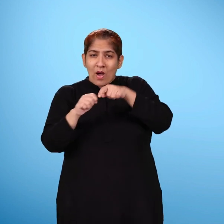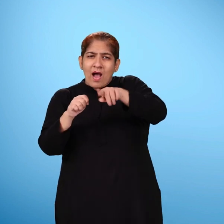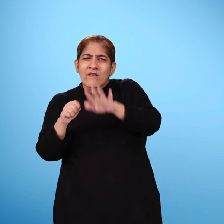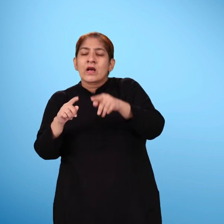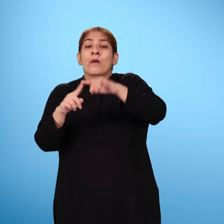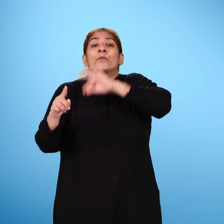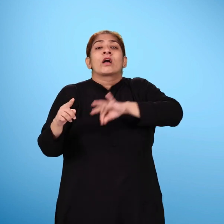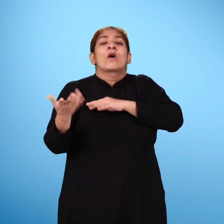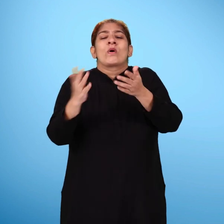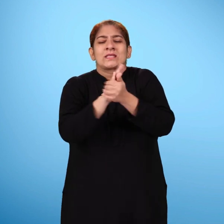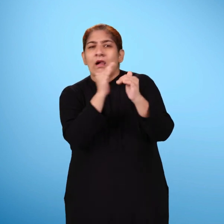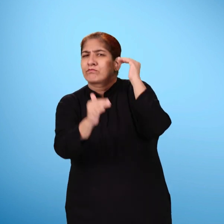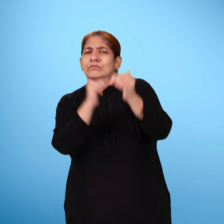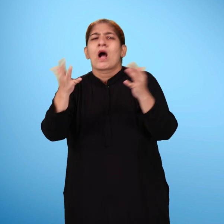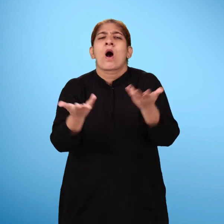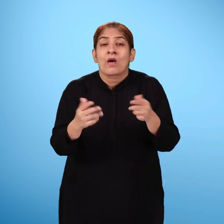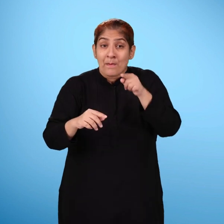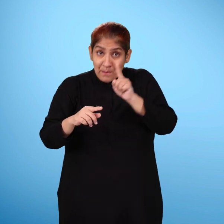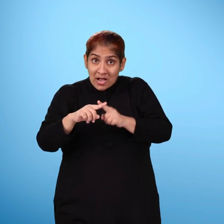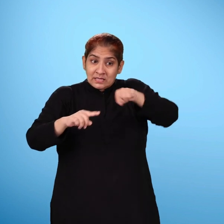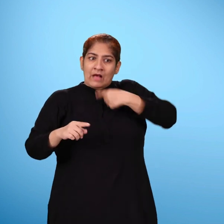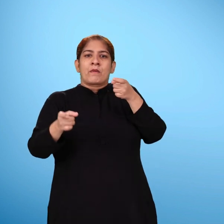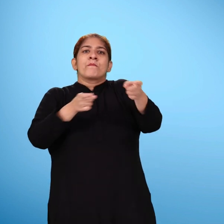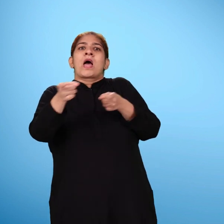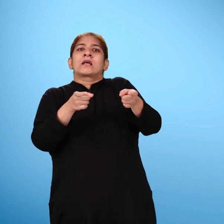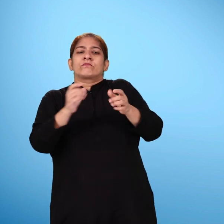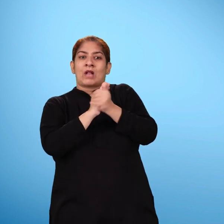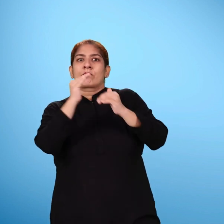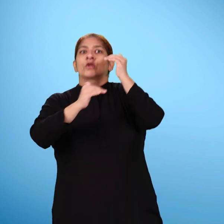Develop employability and entrepreneurial skill among students.